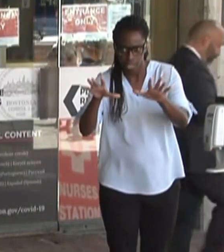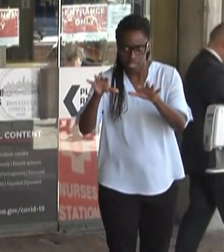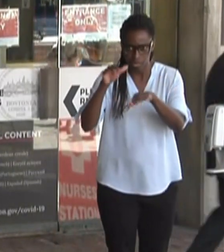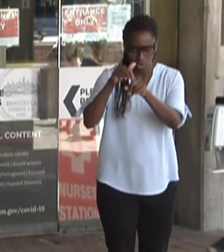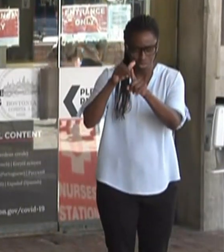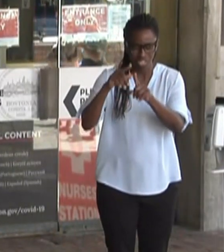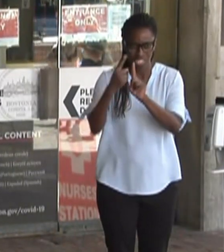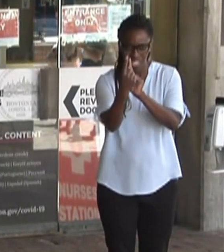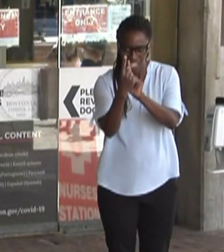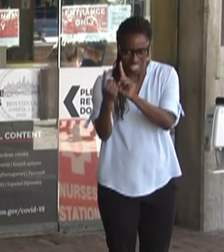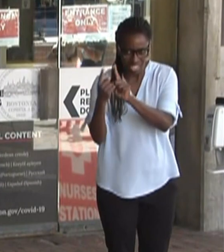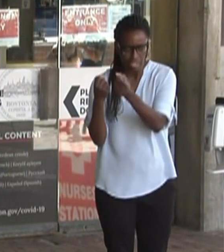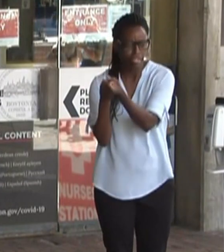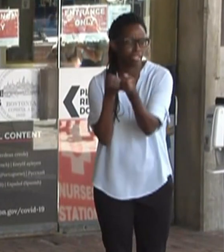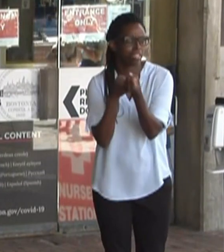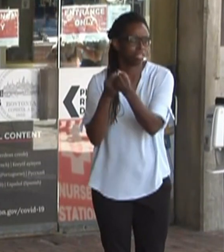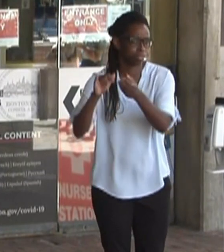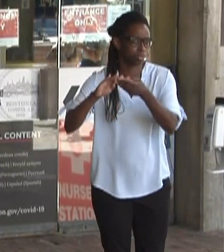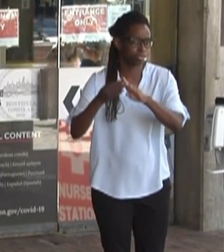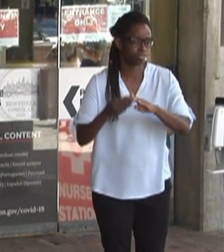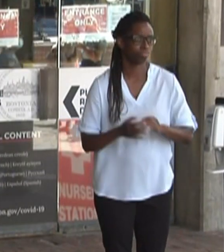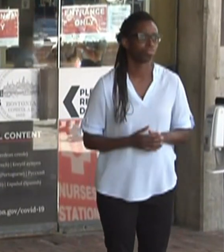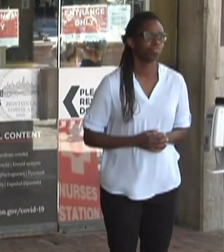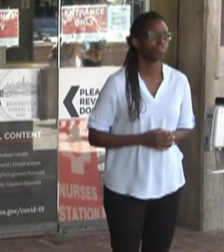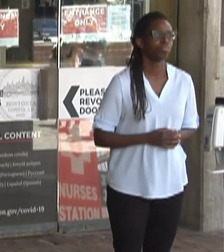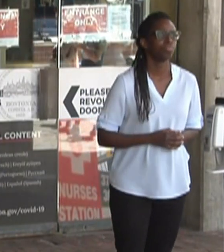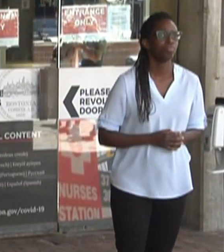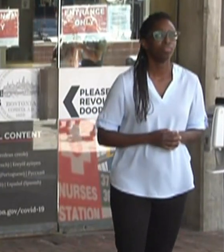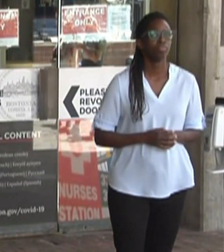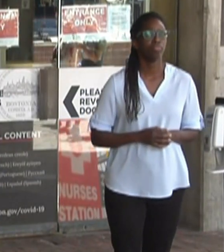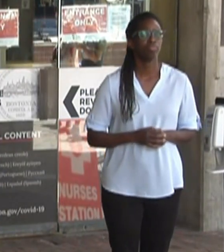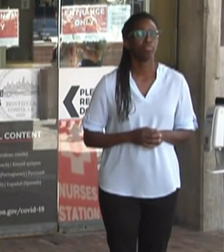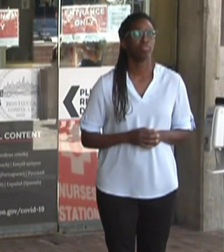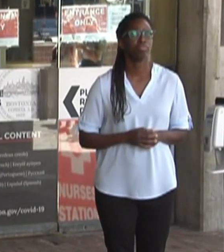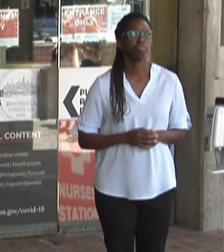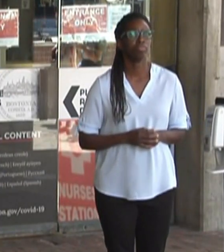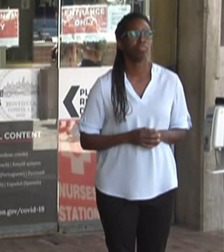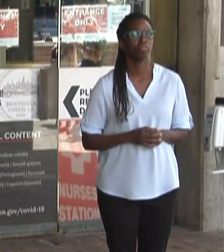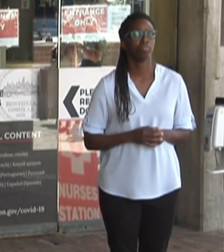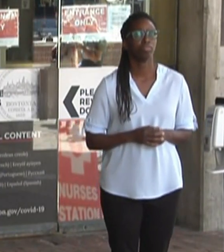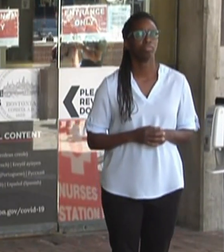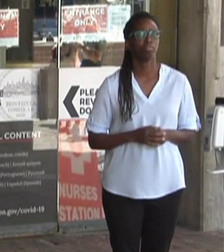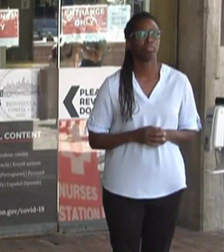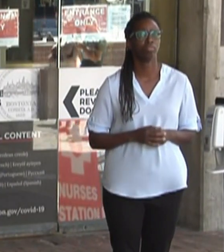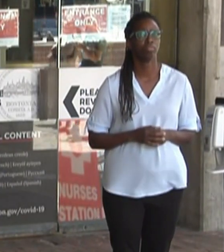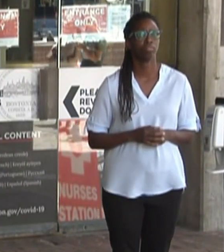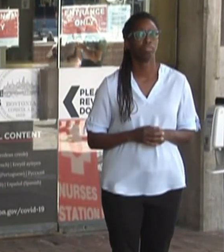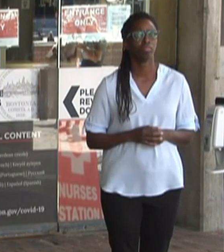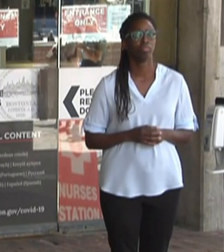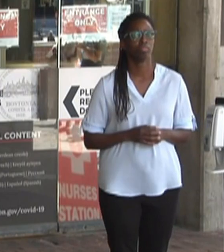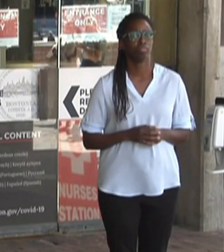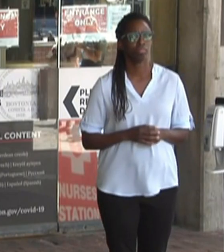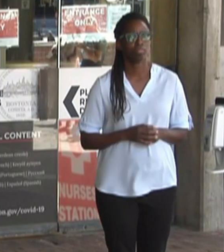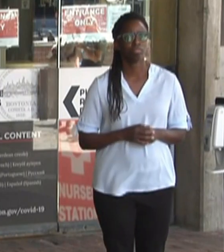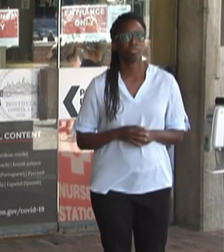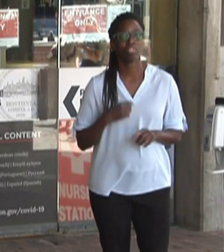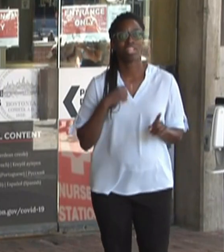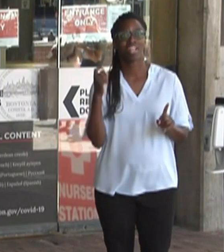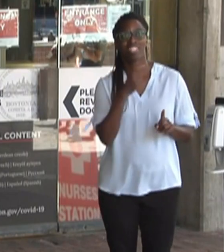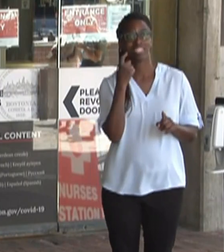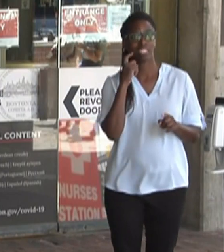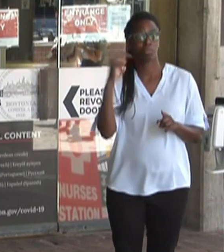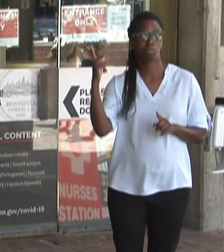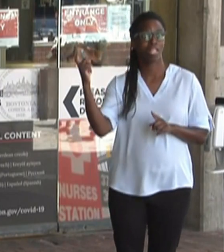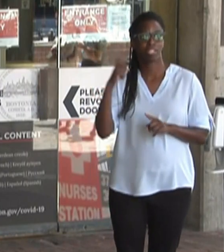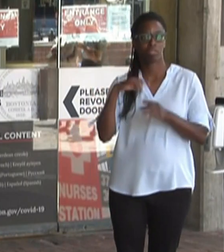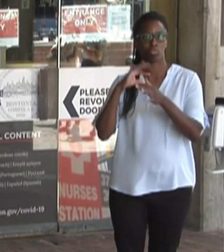Karen? Playing off my colleagues asked regarding college students coming back, is the biogen example of something